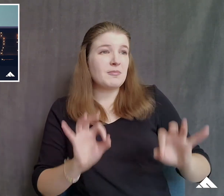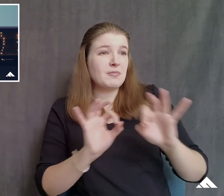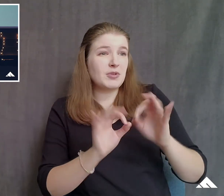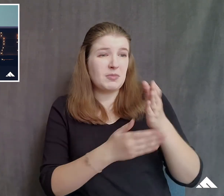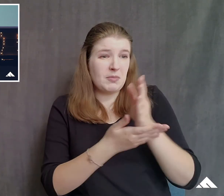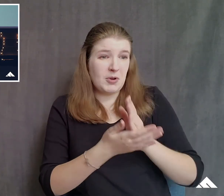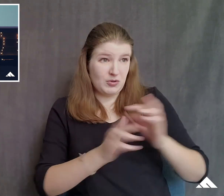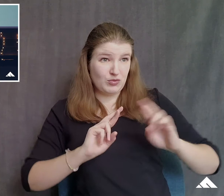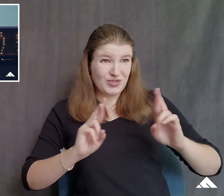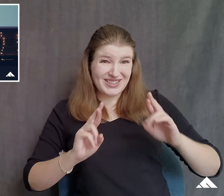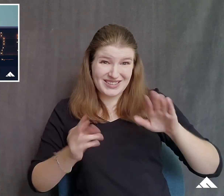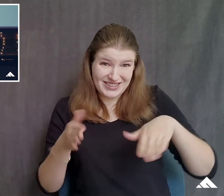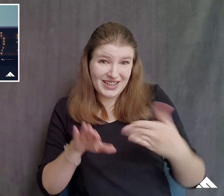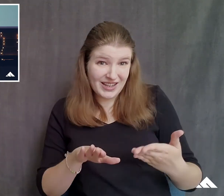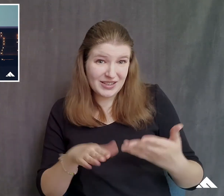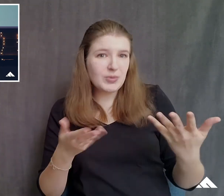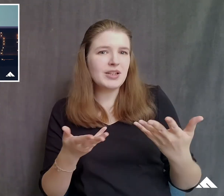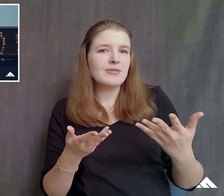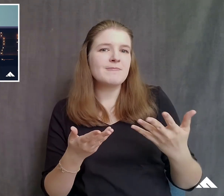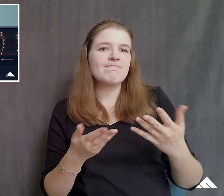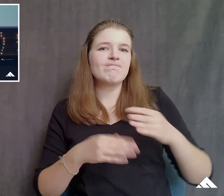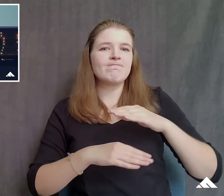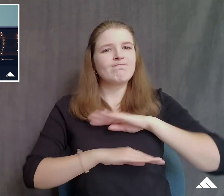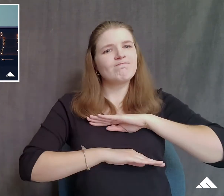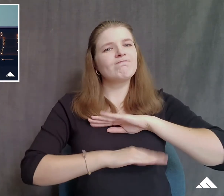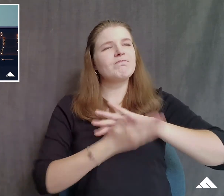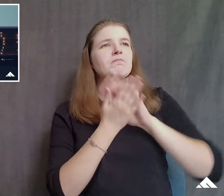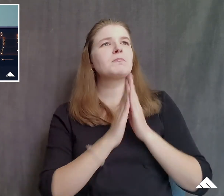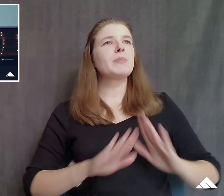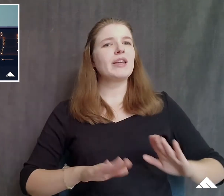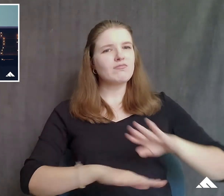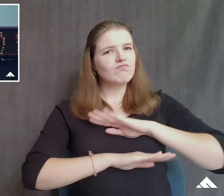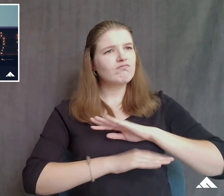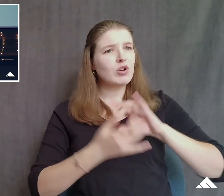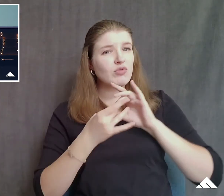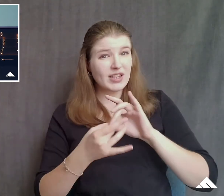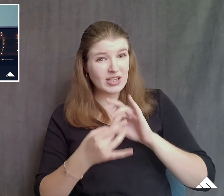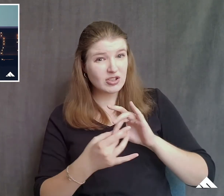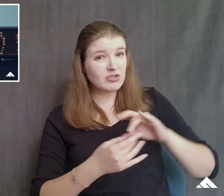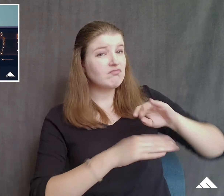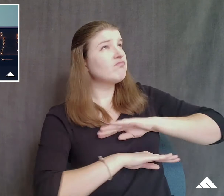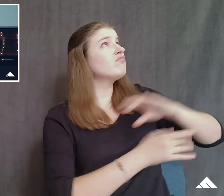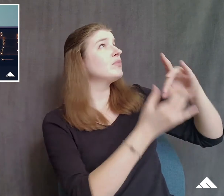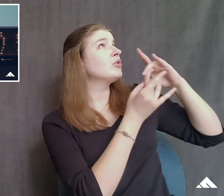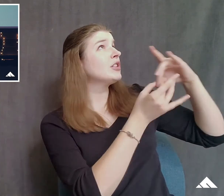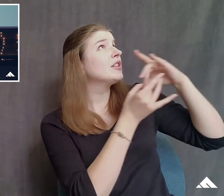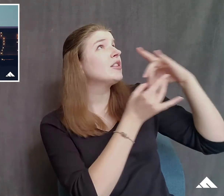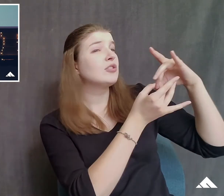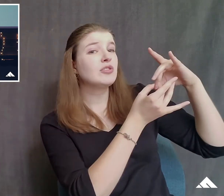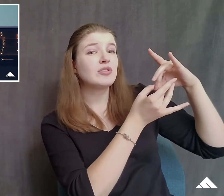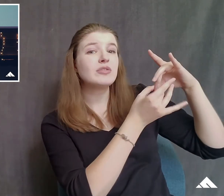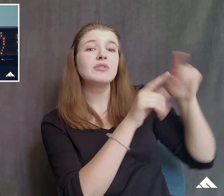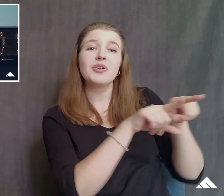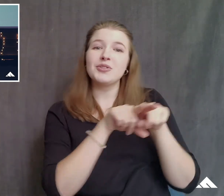ready for death is being at peace in our relationships, and peace with our relationships with God, at peace in